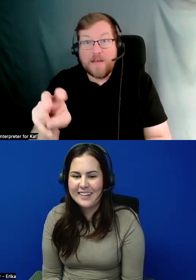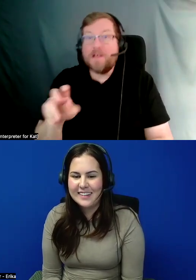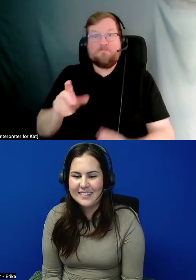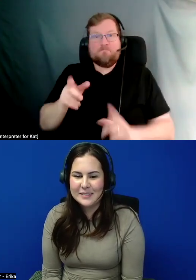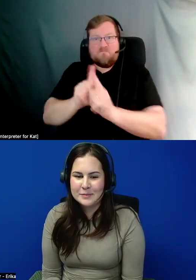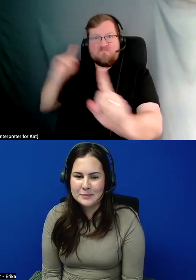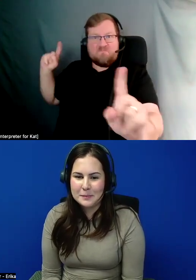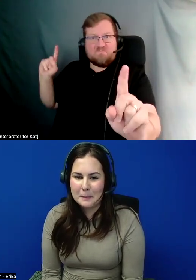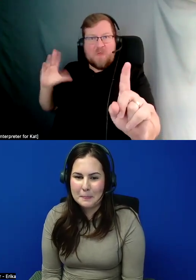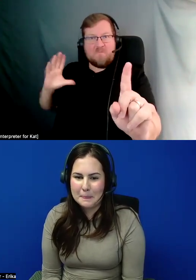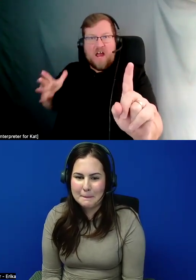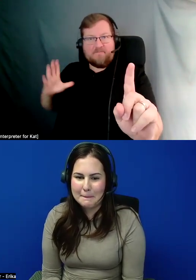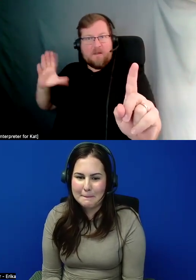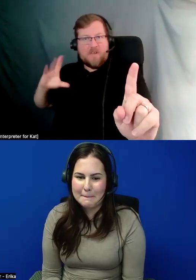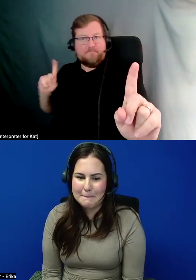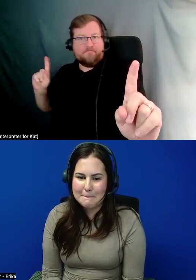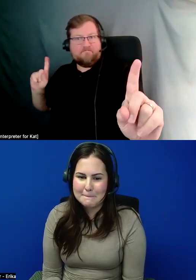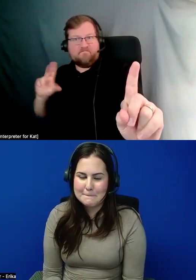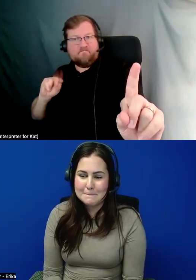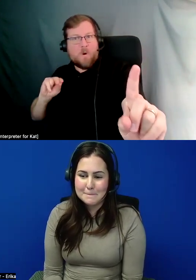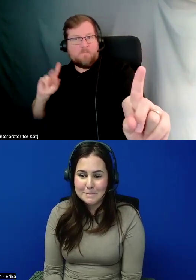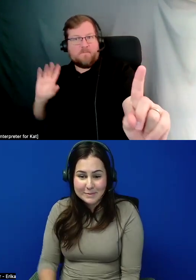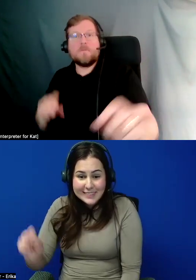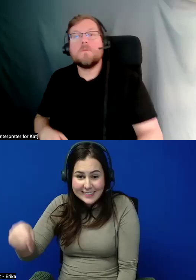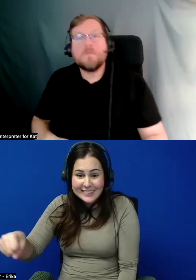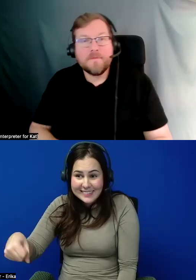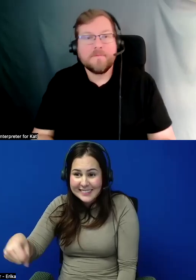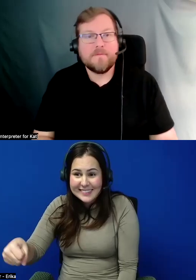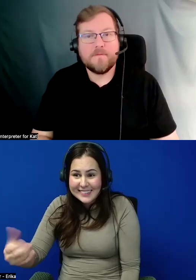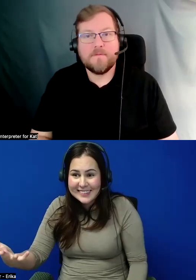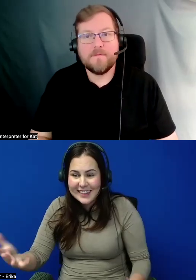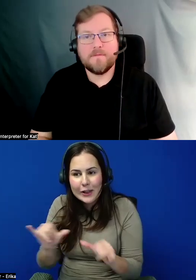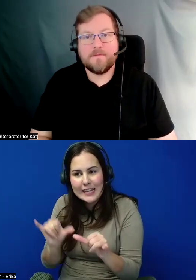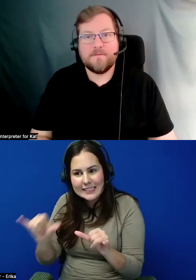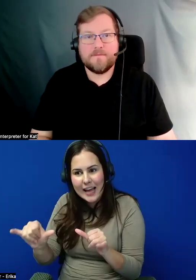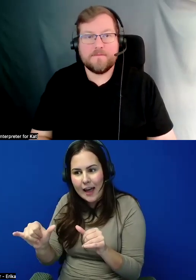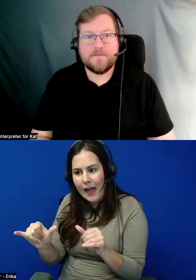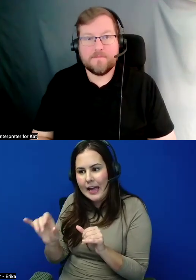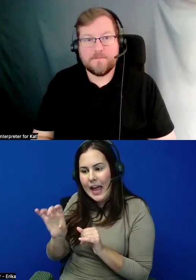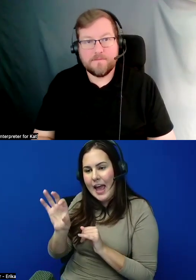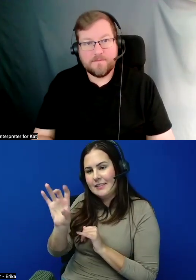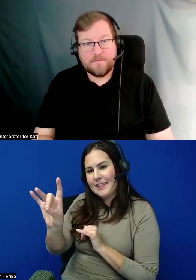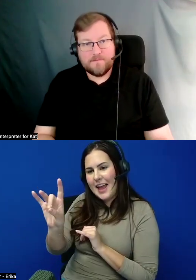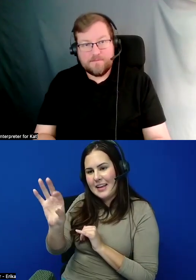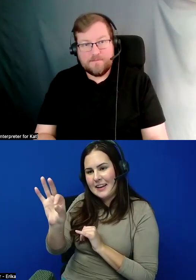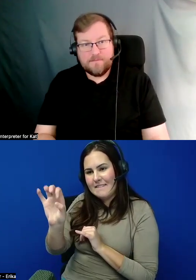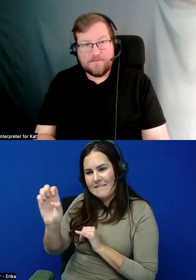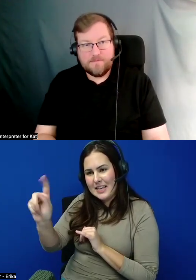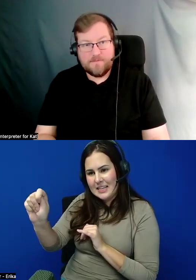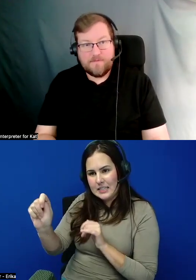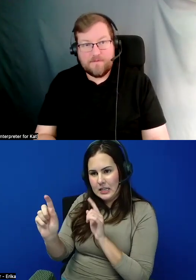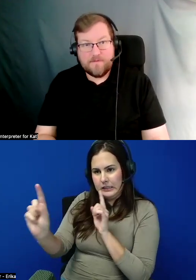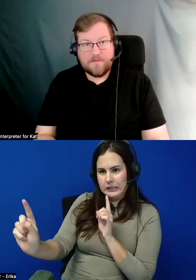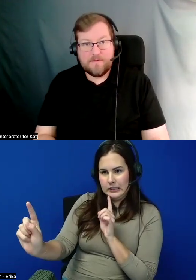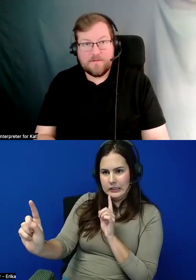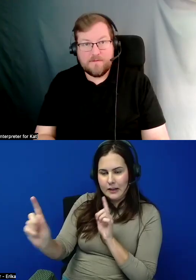good. I'm good. No way. yeah, no, they were like, "Stay at least like 8 feet away." Like even the camera